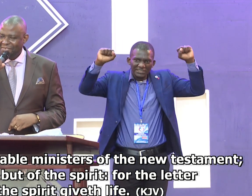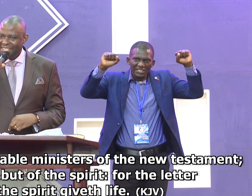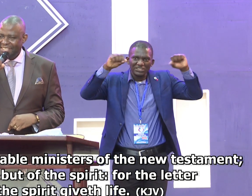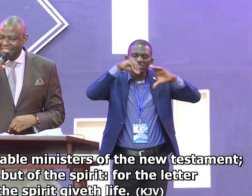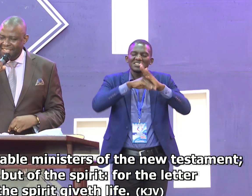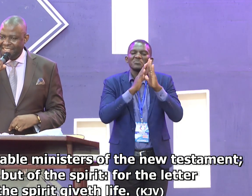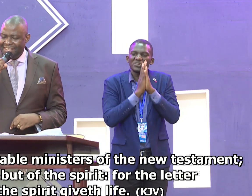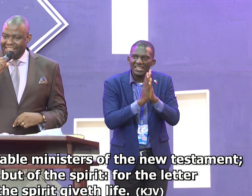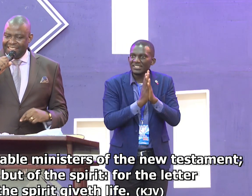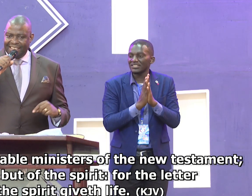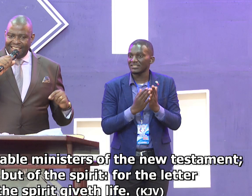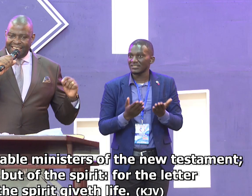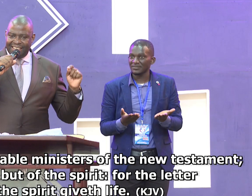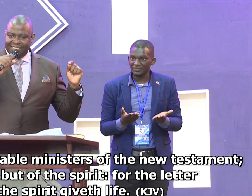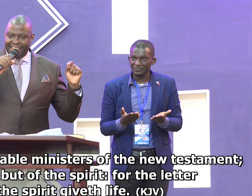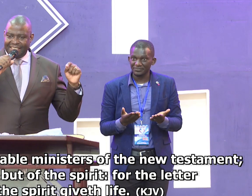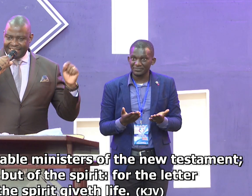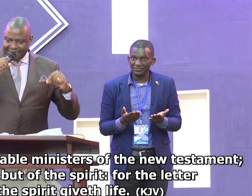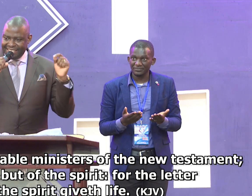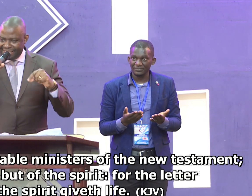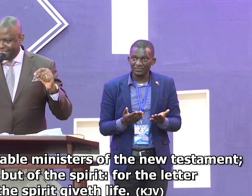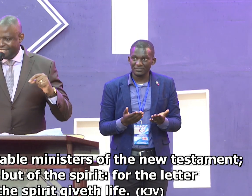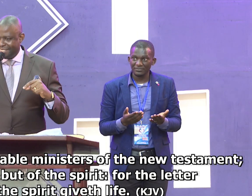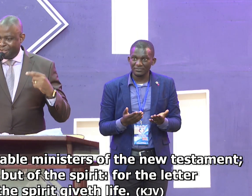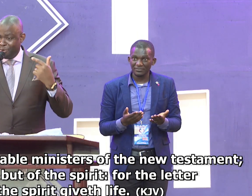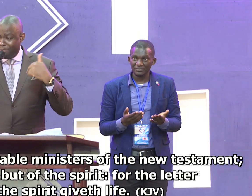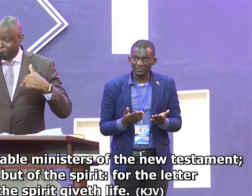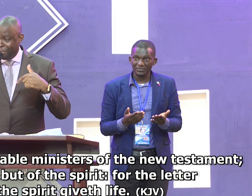One author said is the president of intercessor. And resident